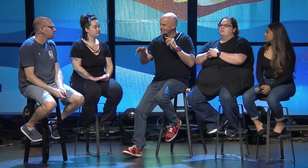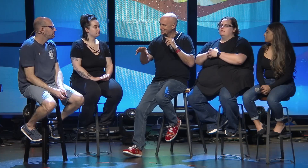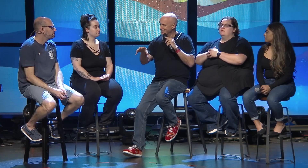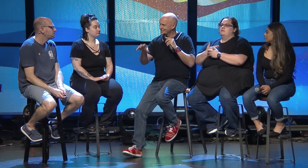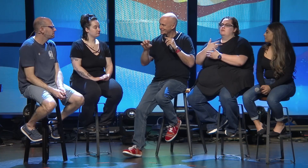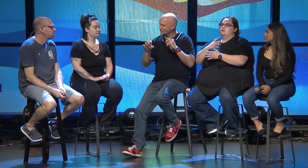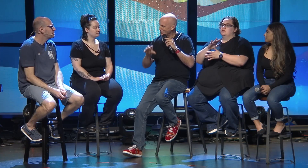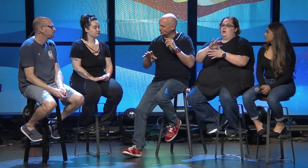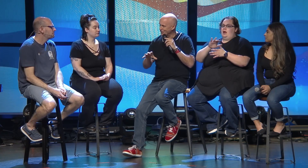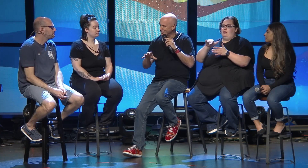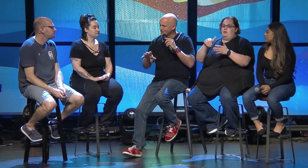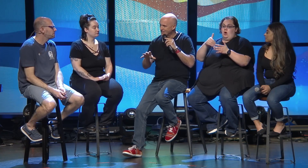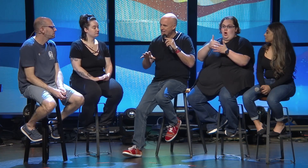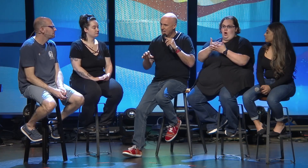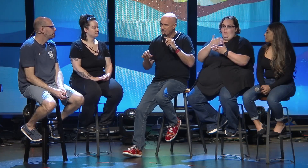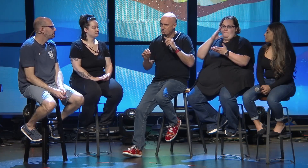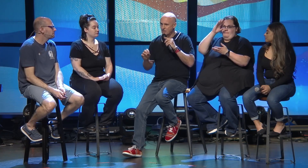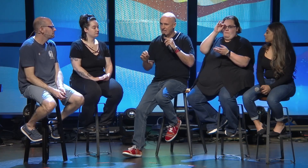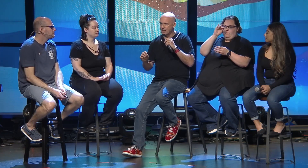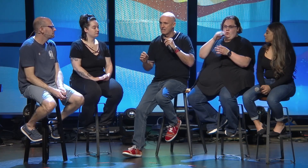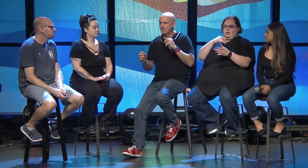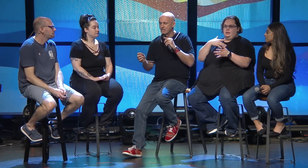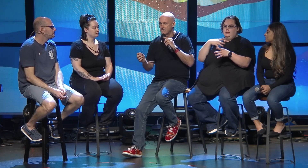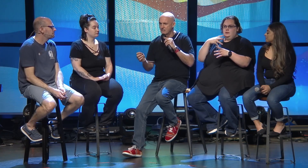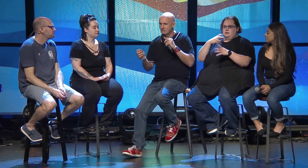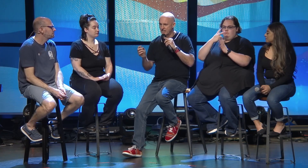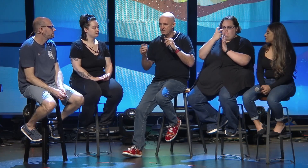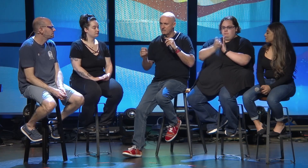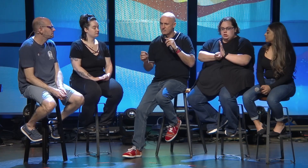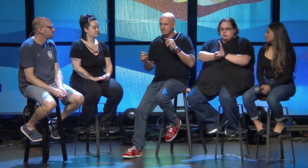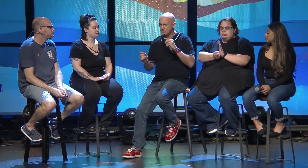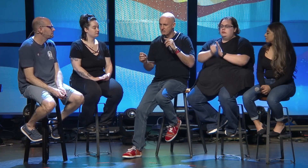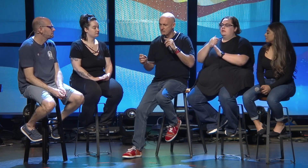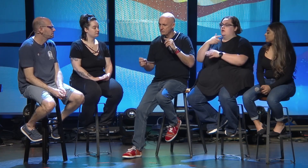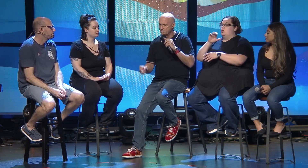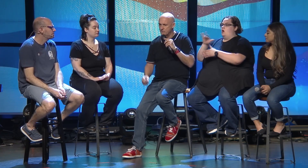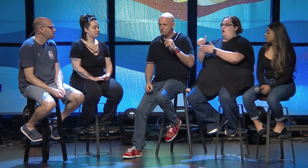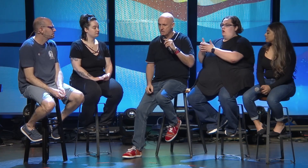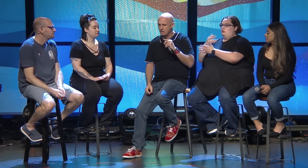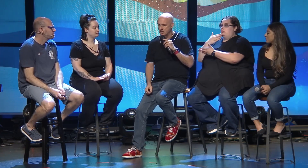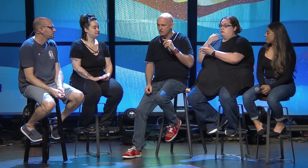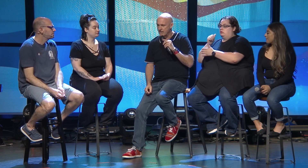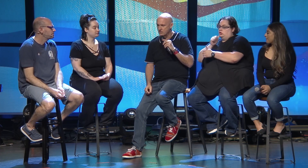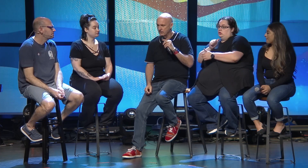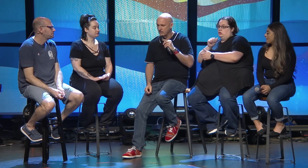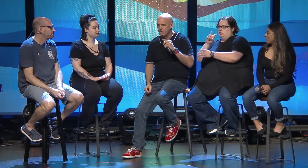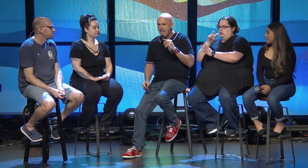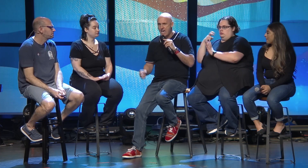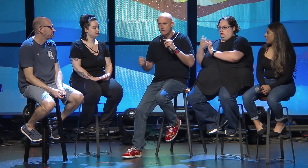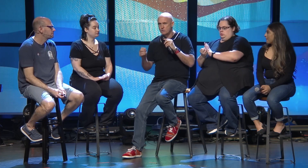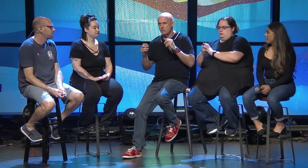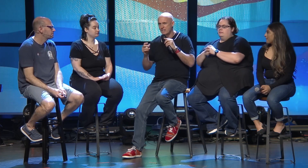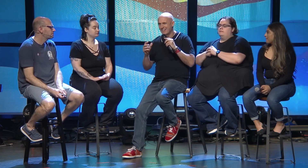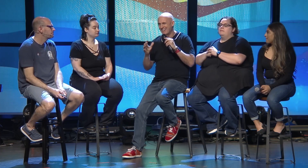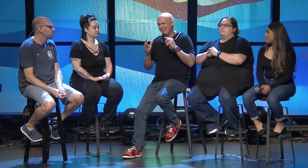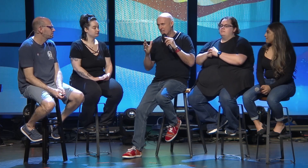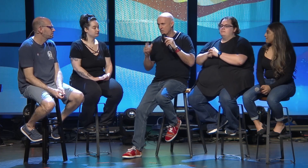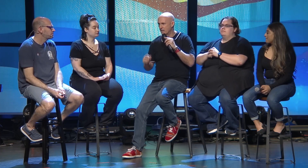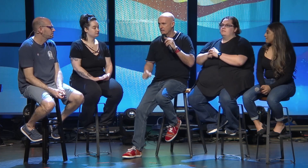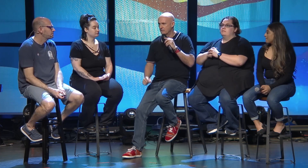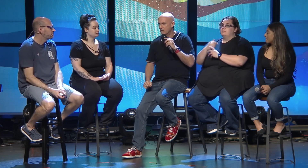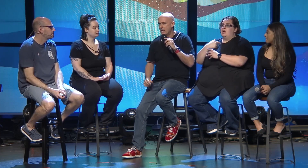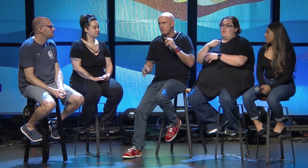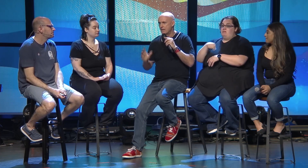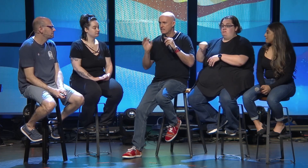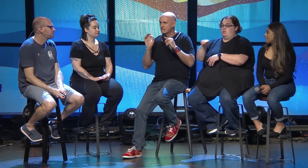all-boys literacy course and an all-girls. And Suleika, entering her senior year, maybe wasn't going to graduate and was reading at an 8th